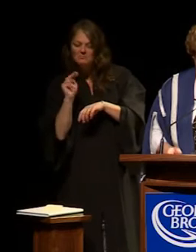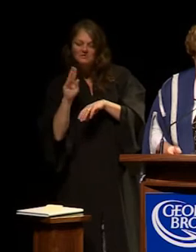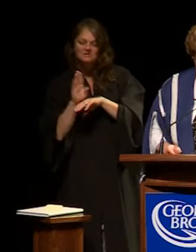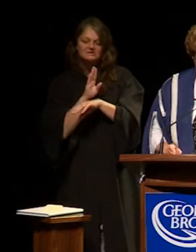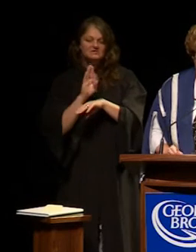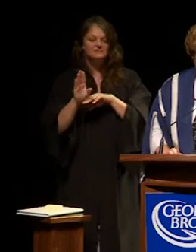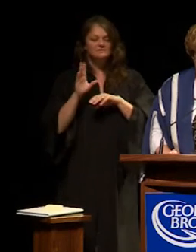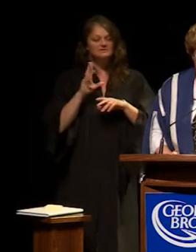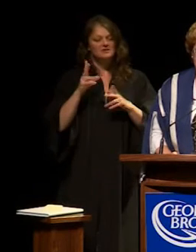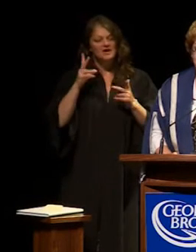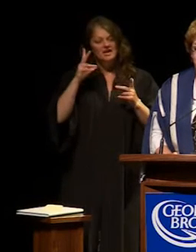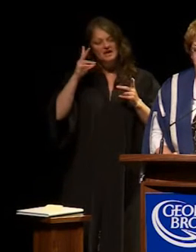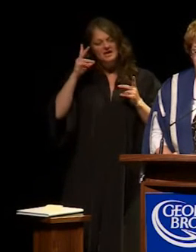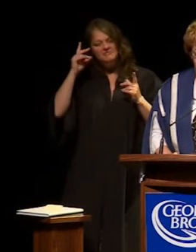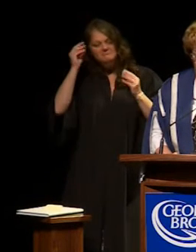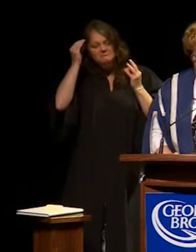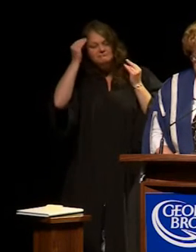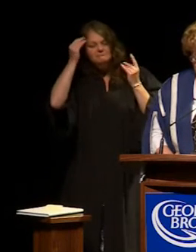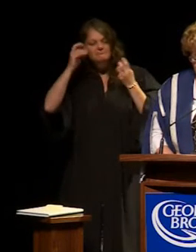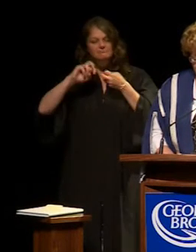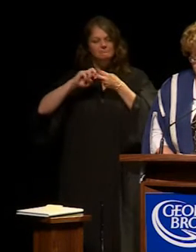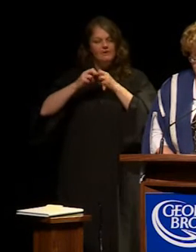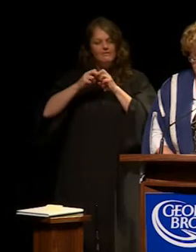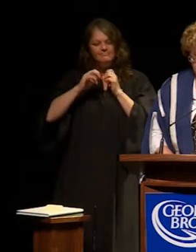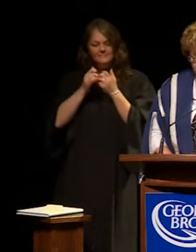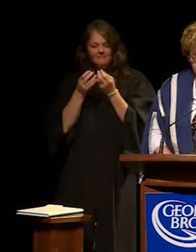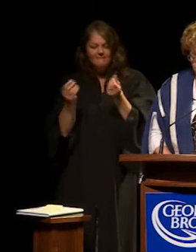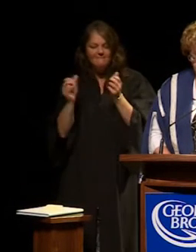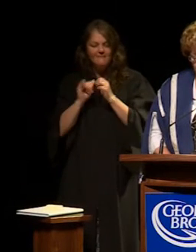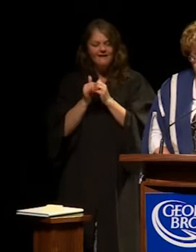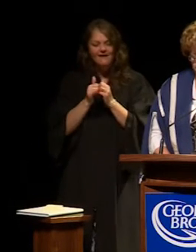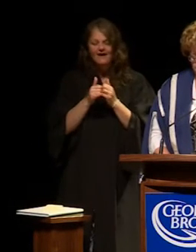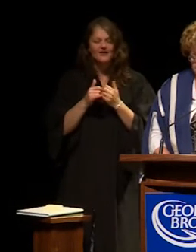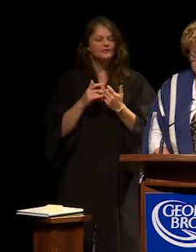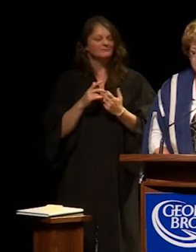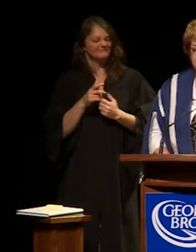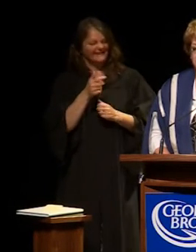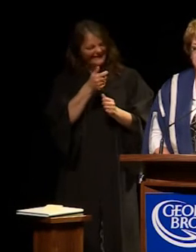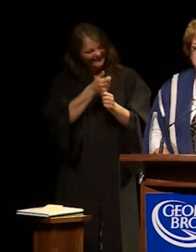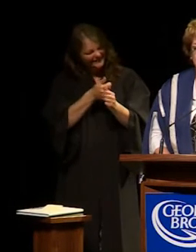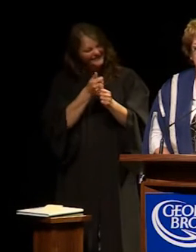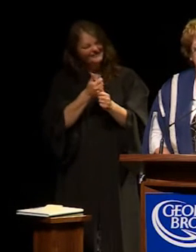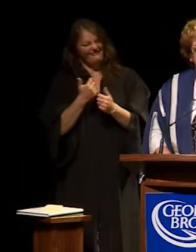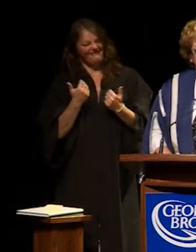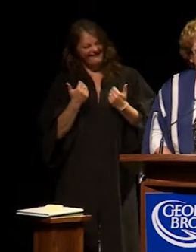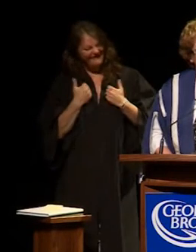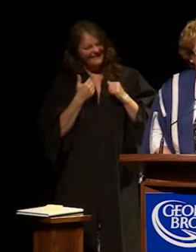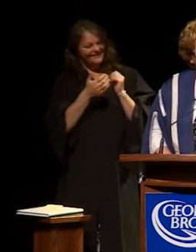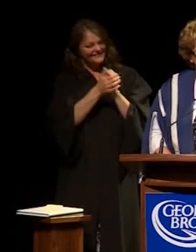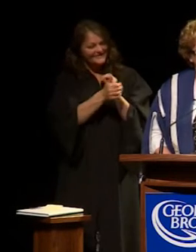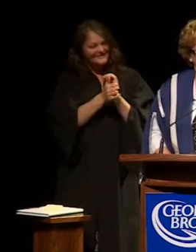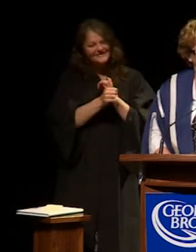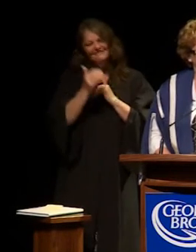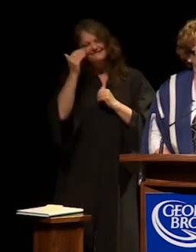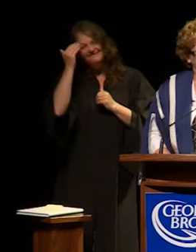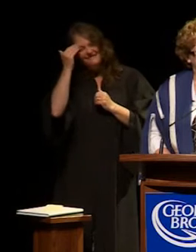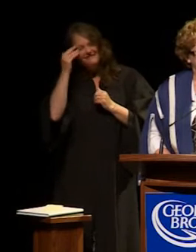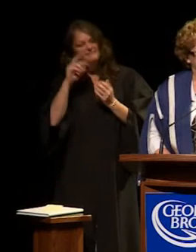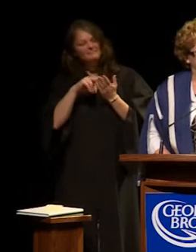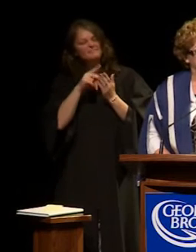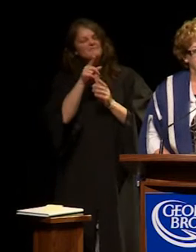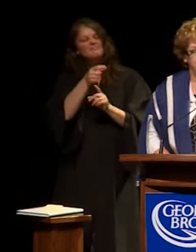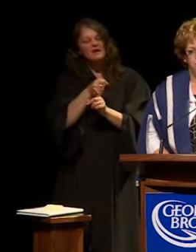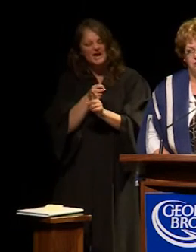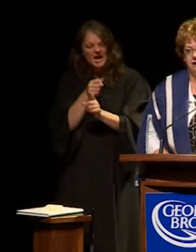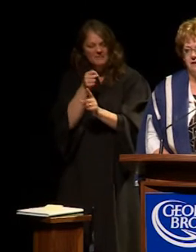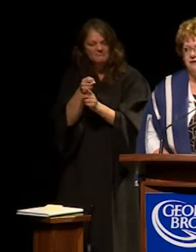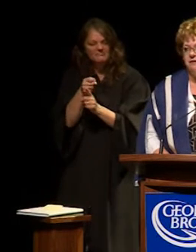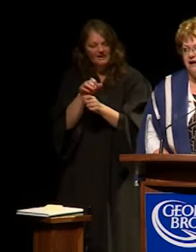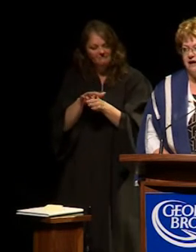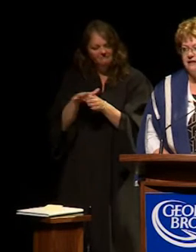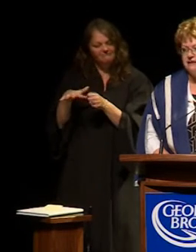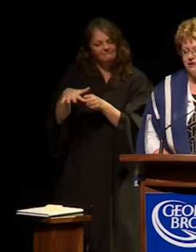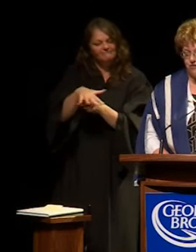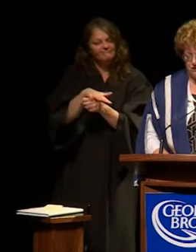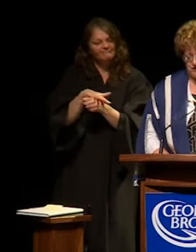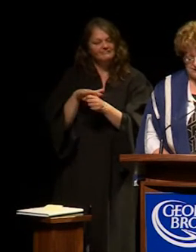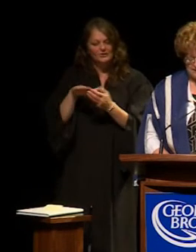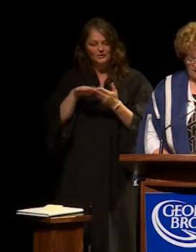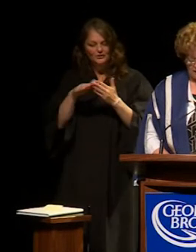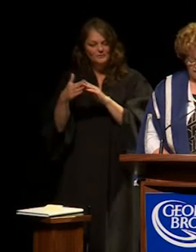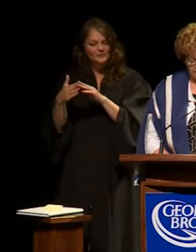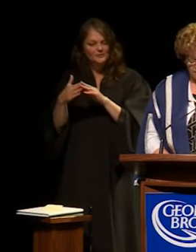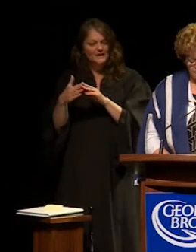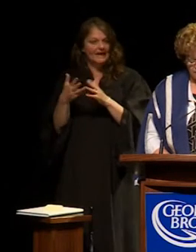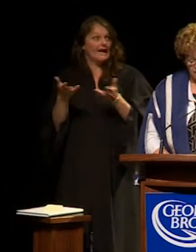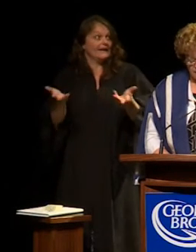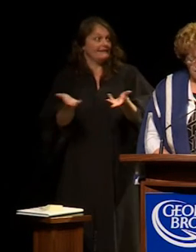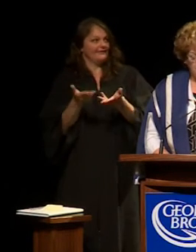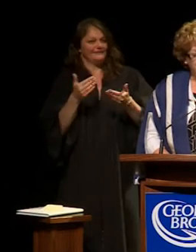leaders. Each one of you is graduating with the knowledge and skills to make a positive impact in your community and in our